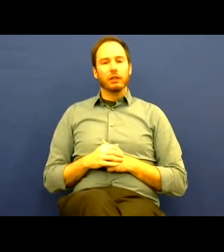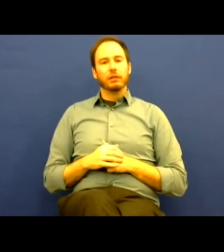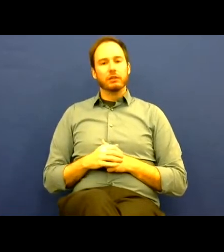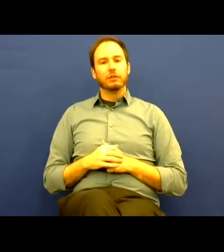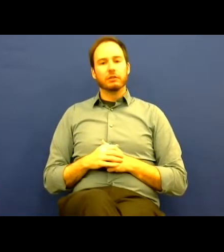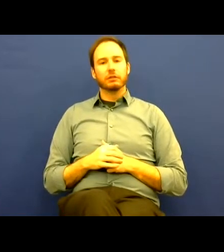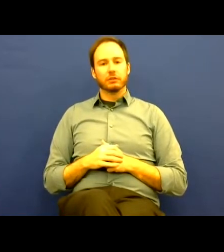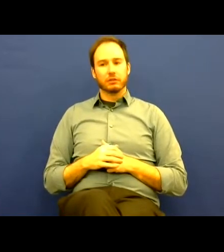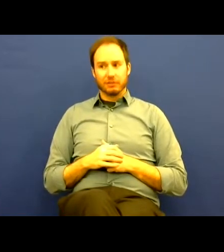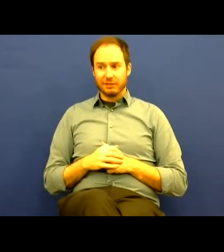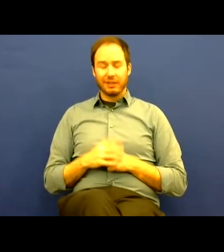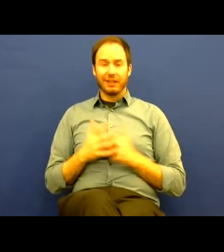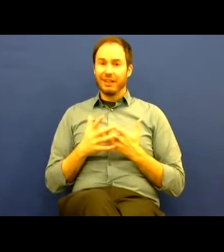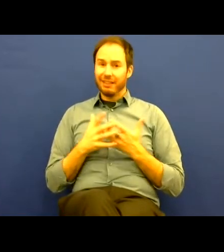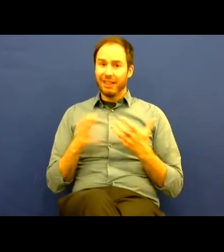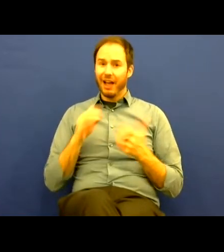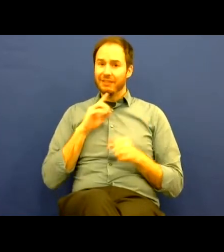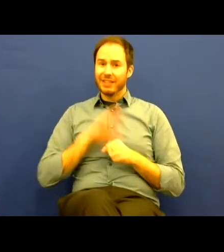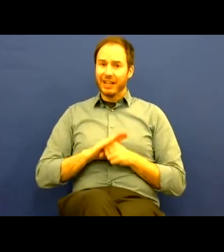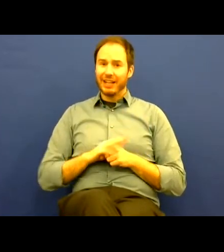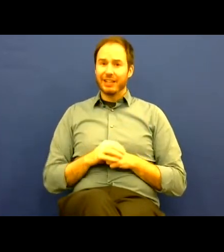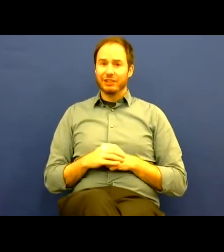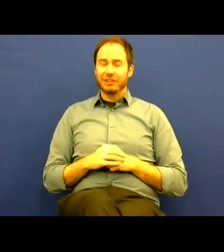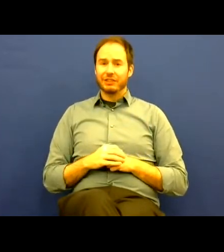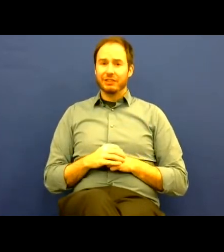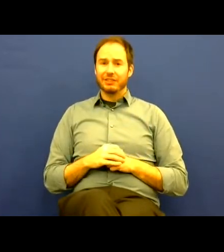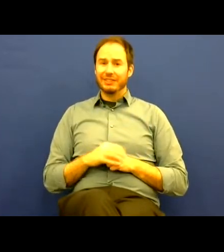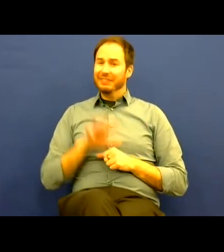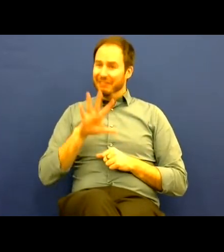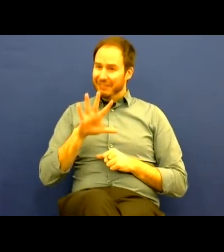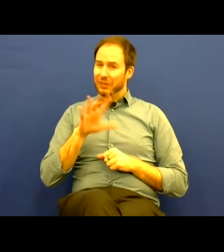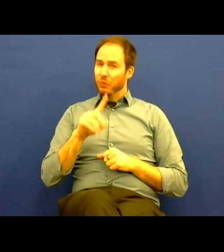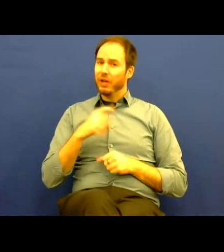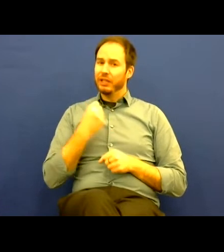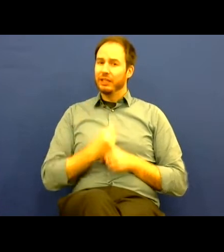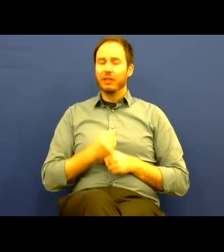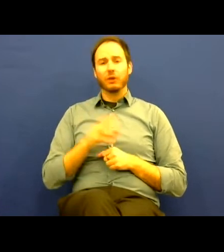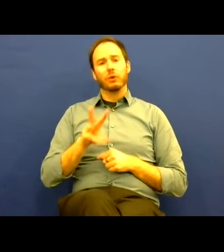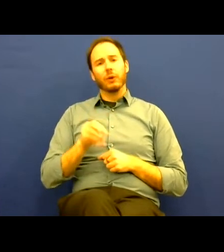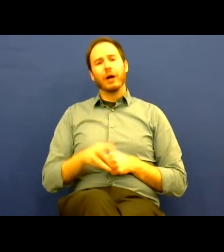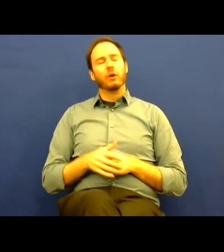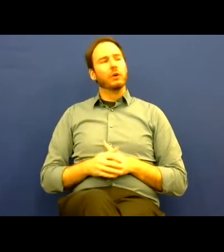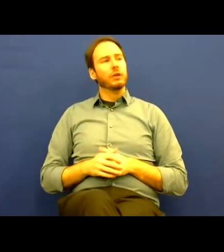to put in that amount of service for 51 years.